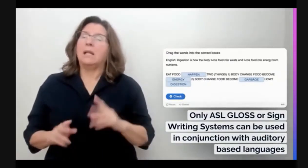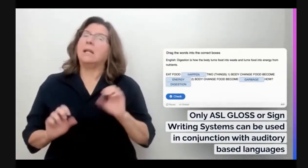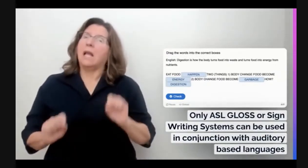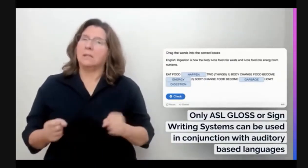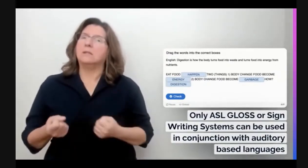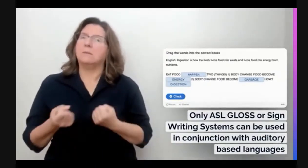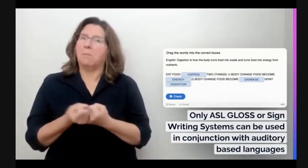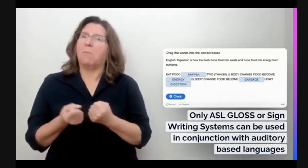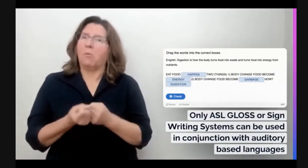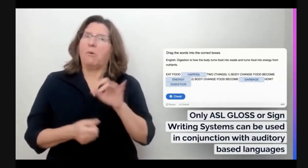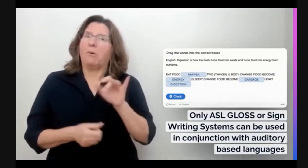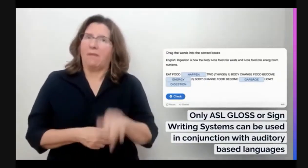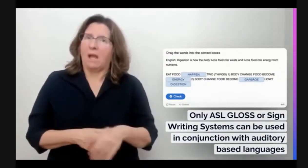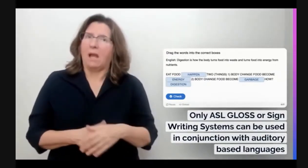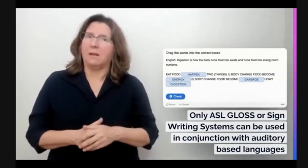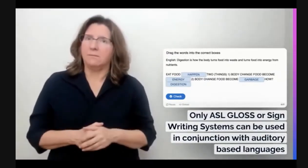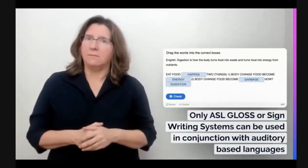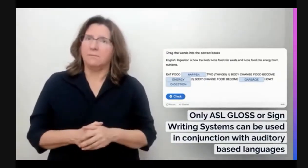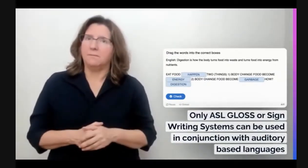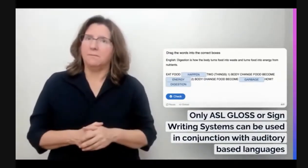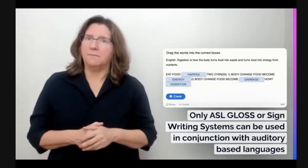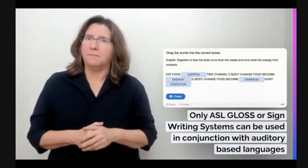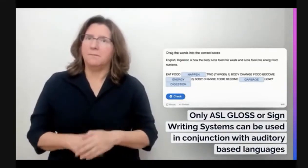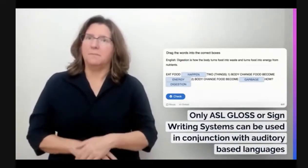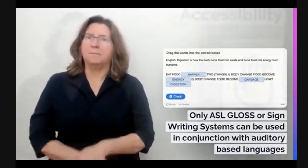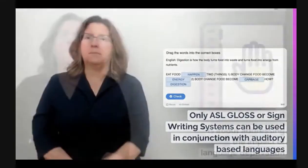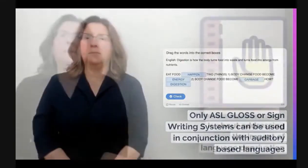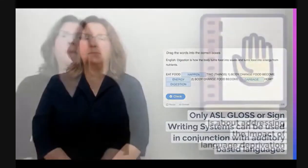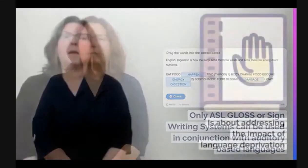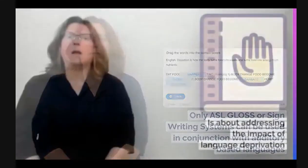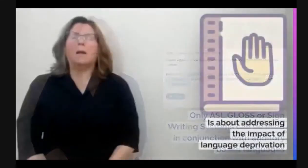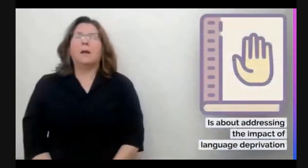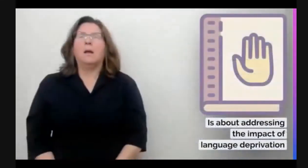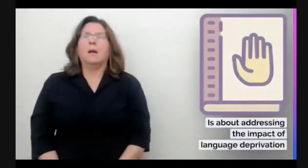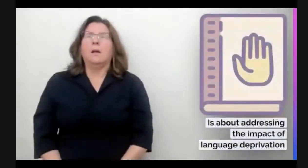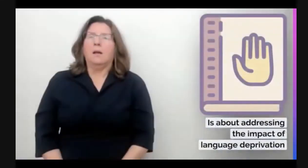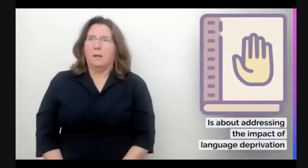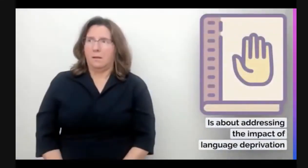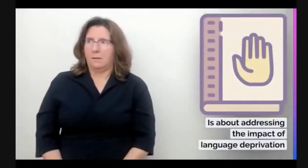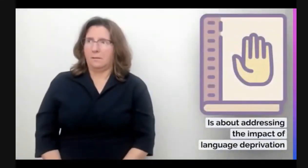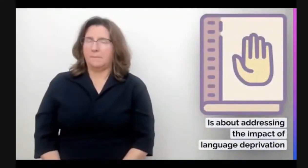H5P tools can support such activities.